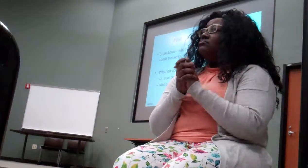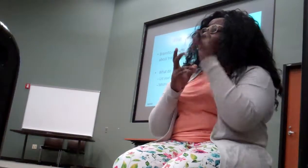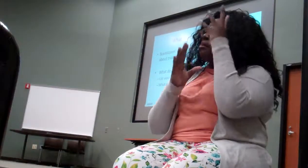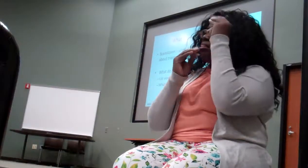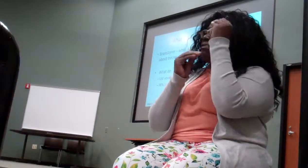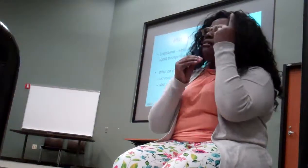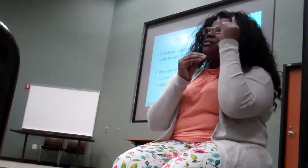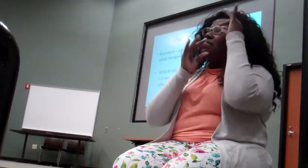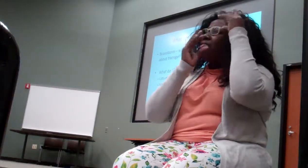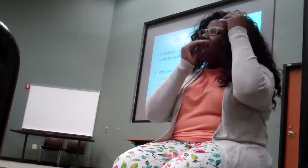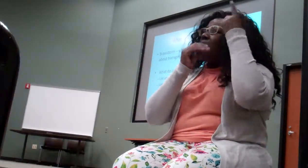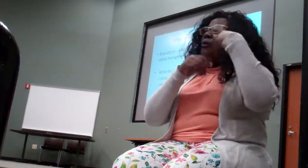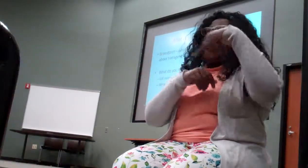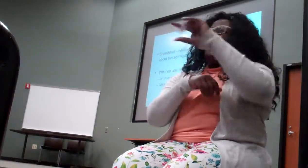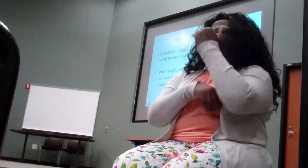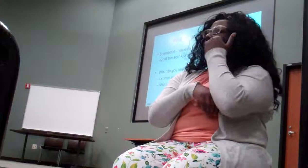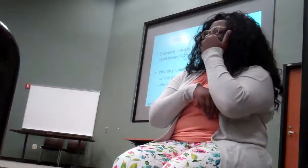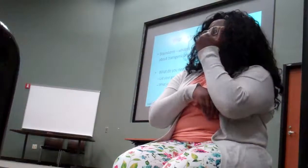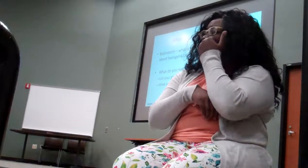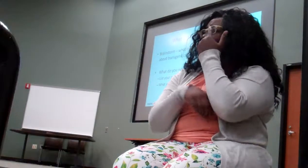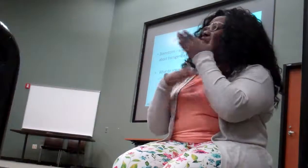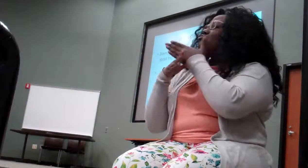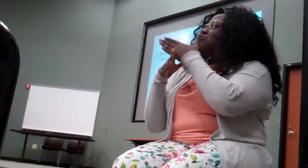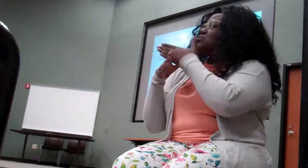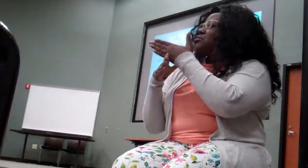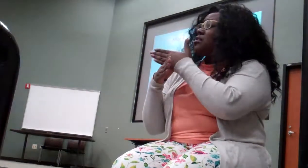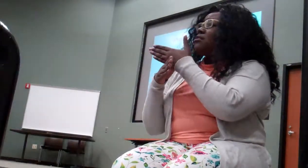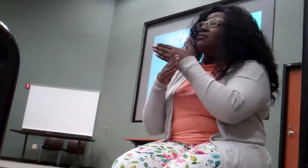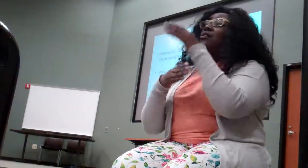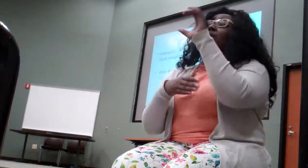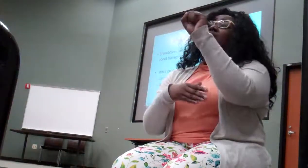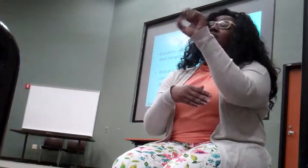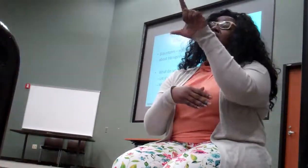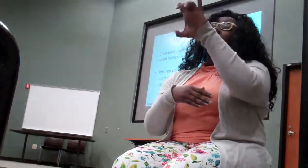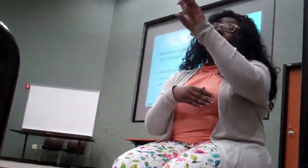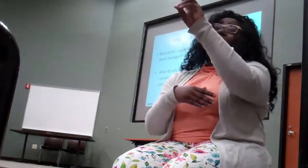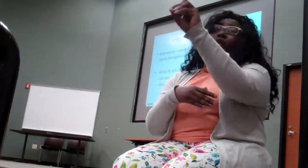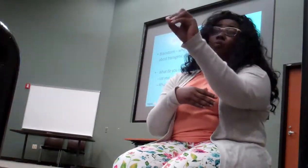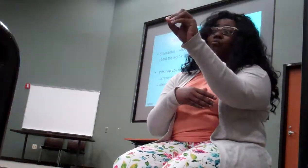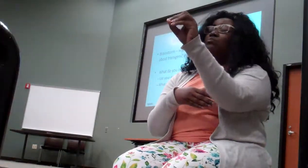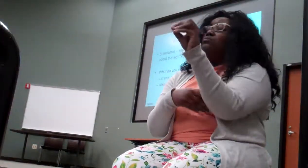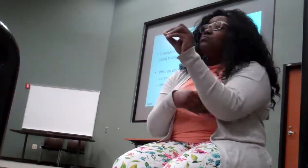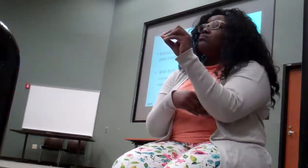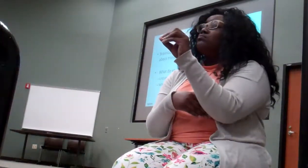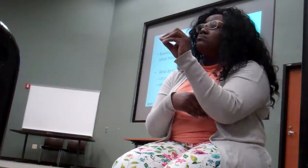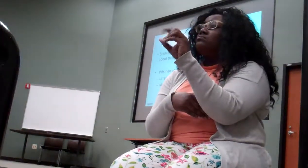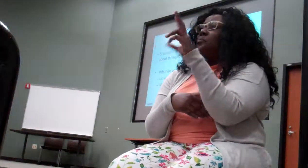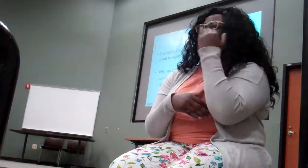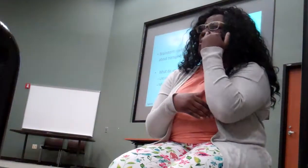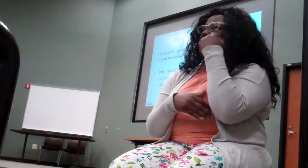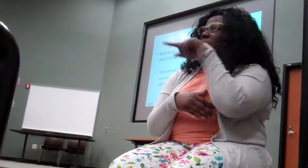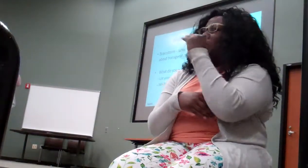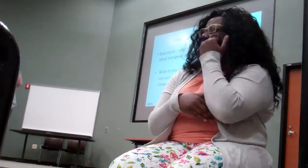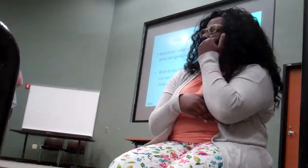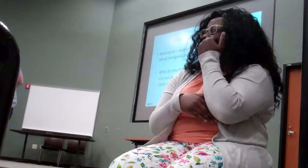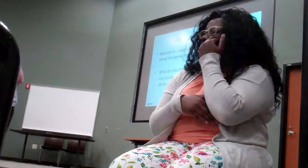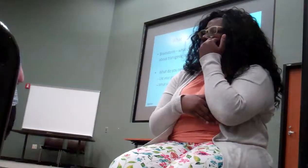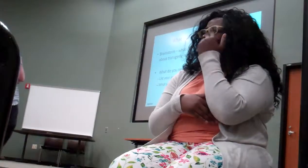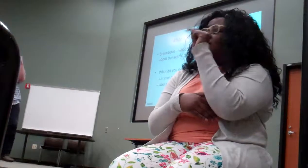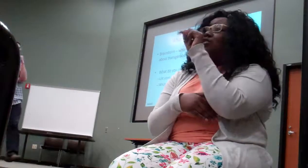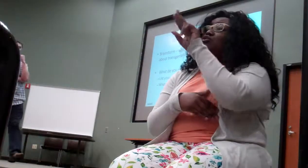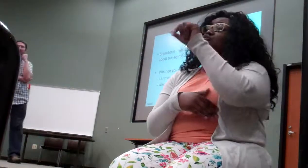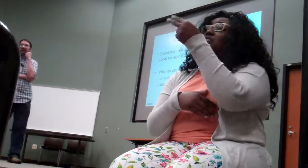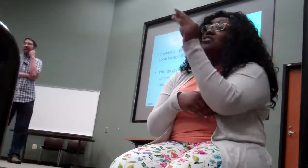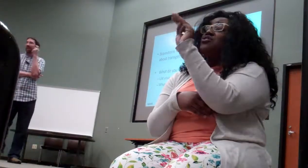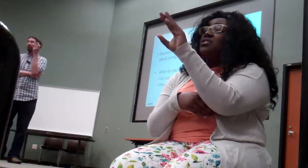share what you know, so you already have been sharing what you know on Slido. What do you know about transgenic organisms? Give you 2 minutes to